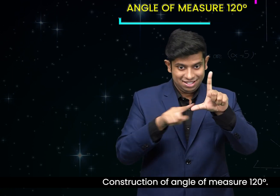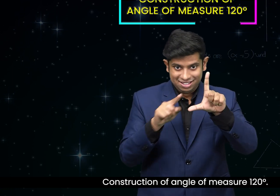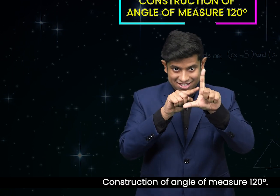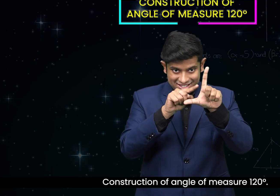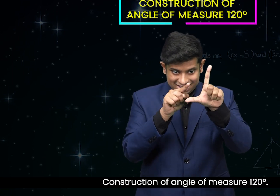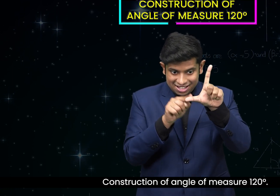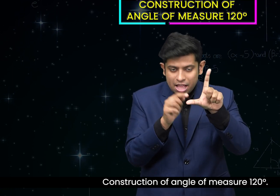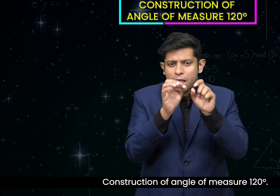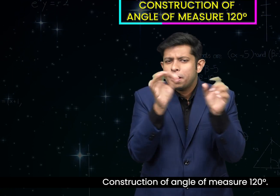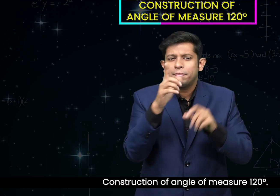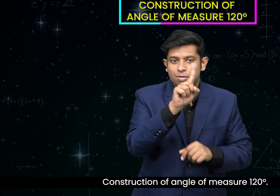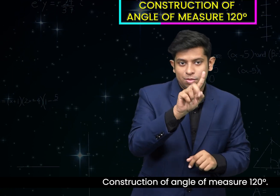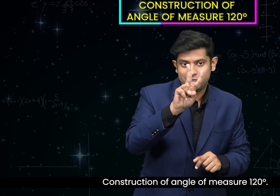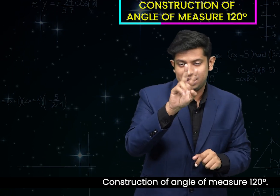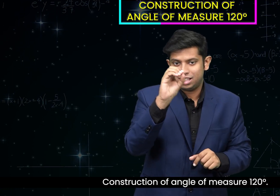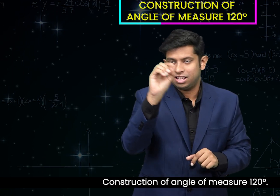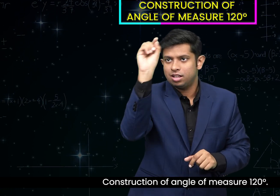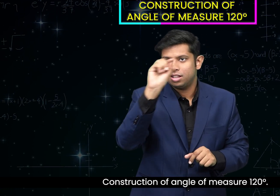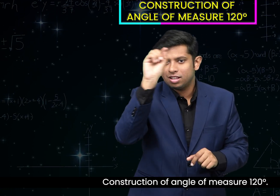Construction of angle of measure 120 degrees.